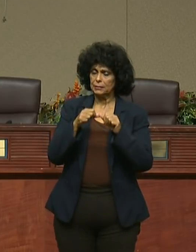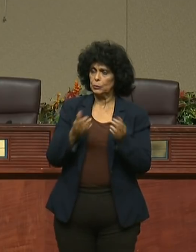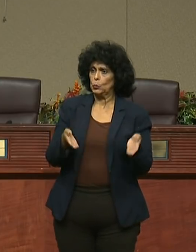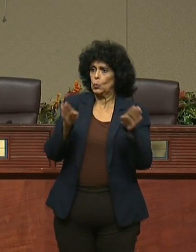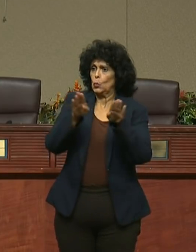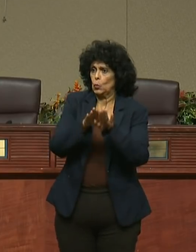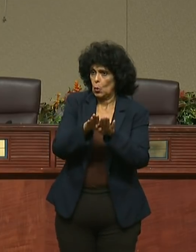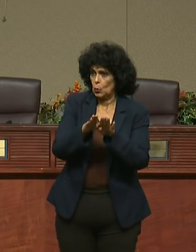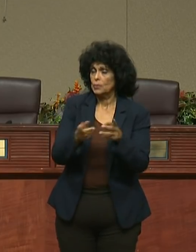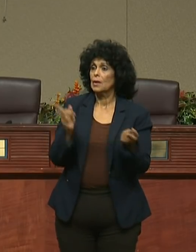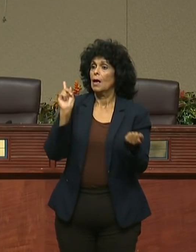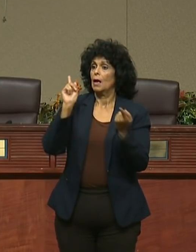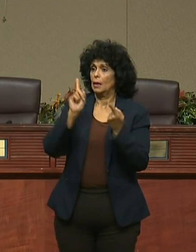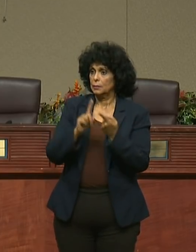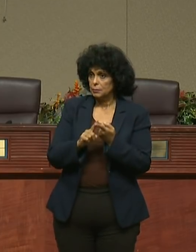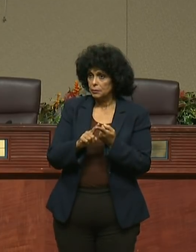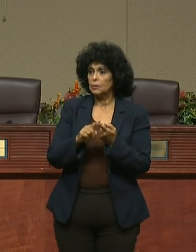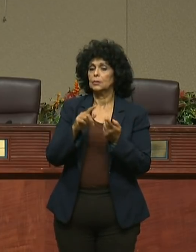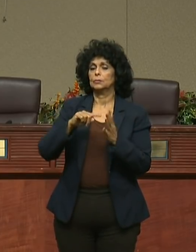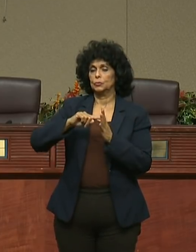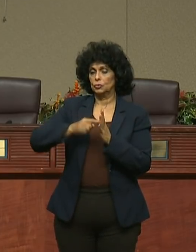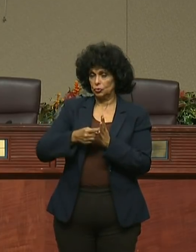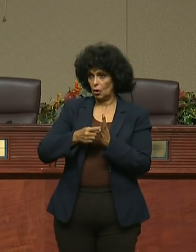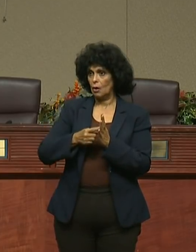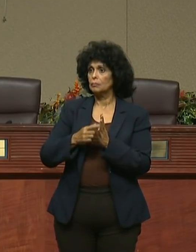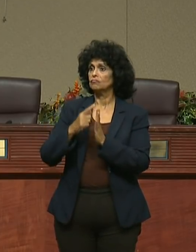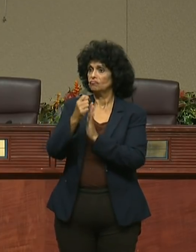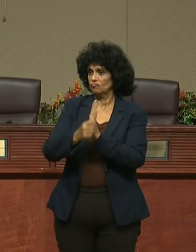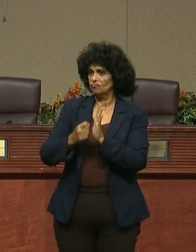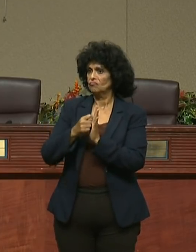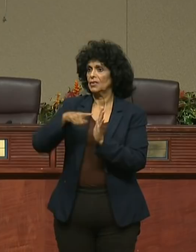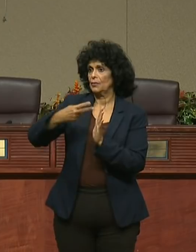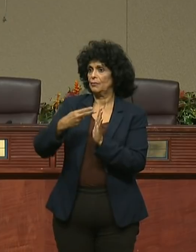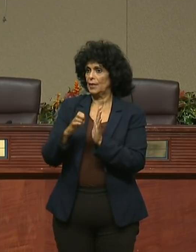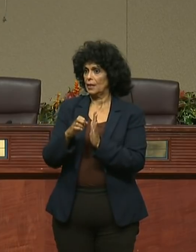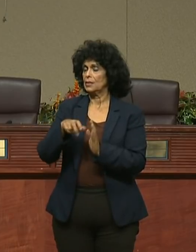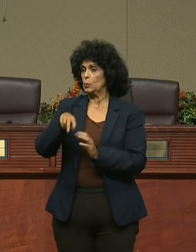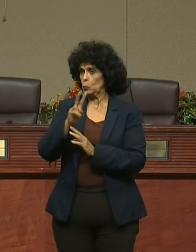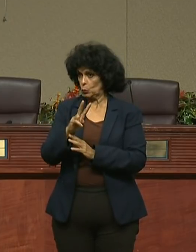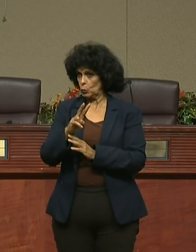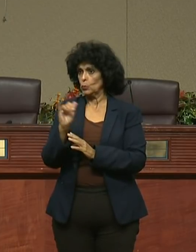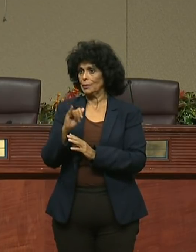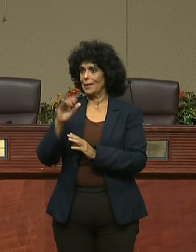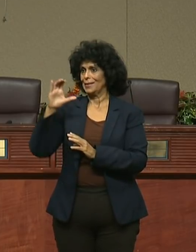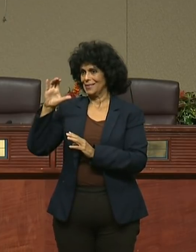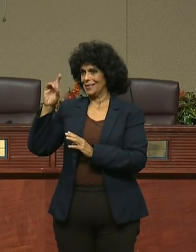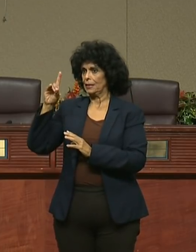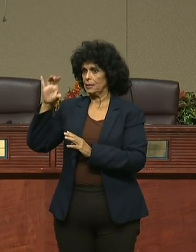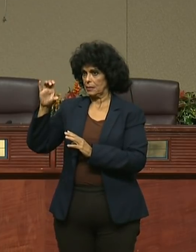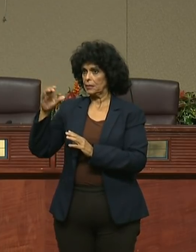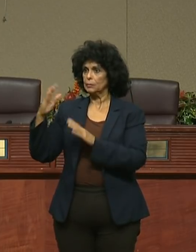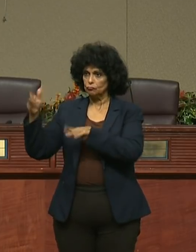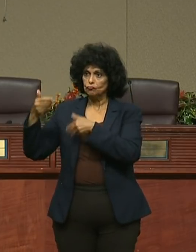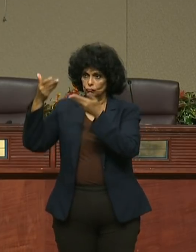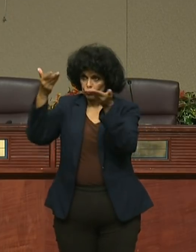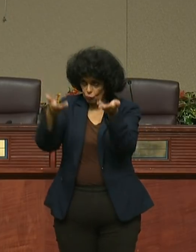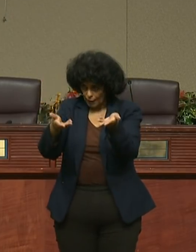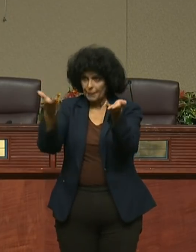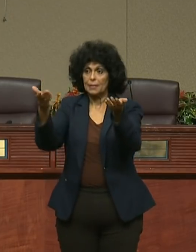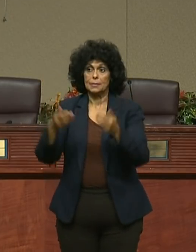threshold is met to enter into phase 2 as outlined by the CDC. Will you make that recommendation, and if not,